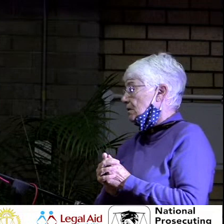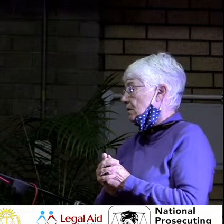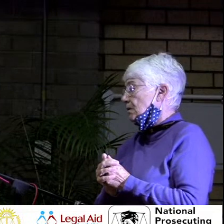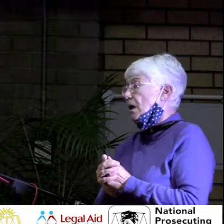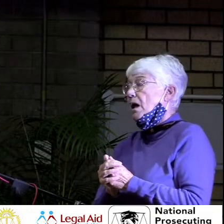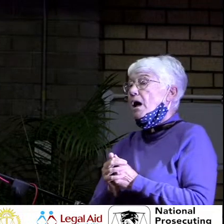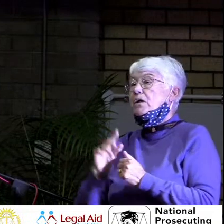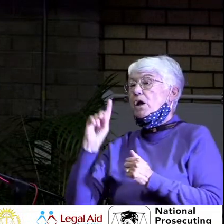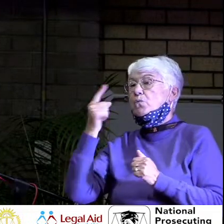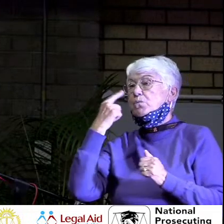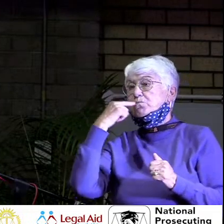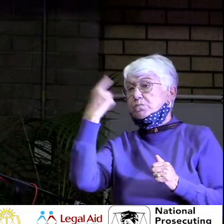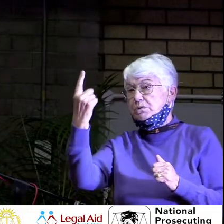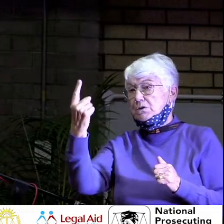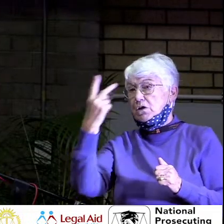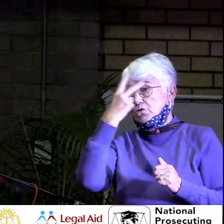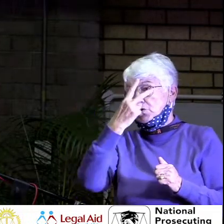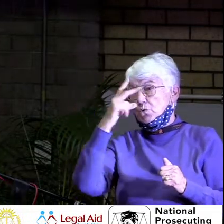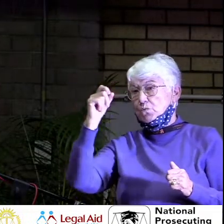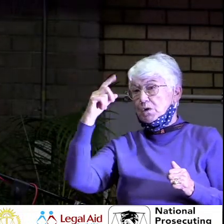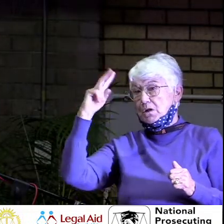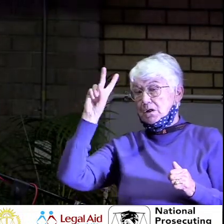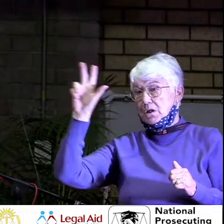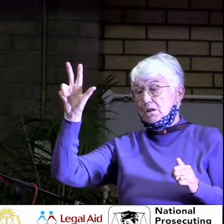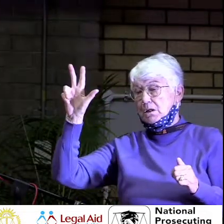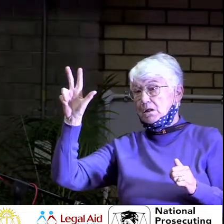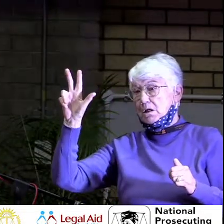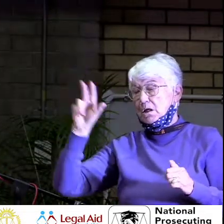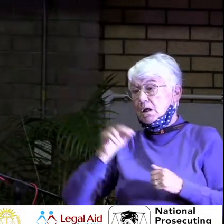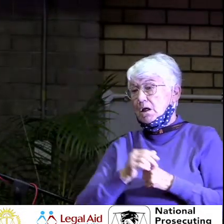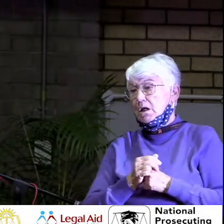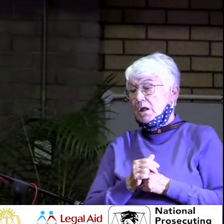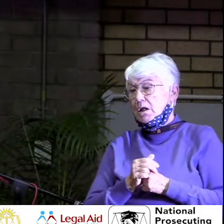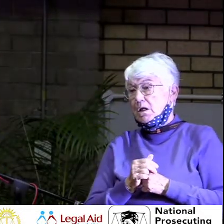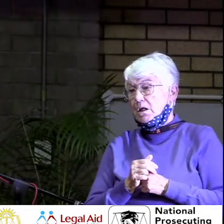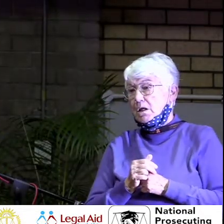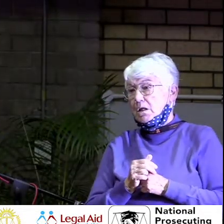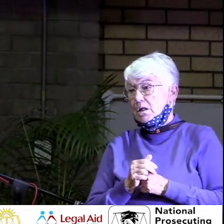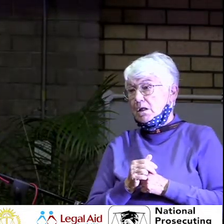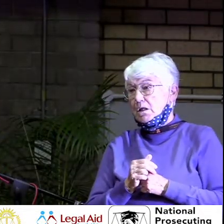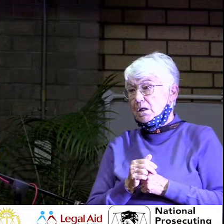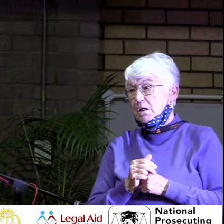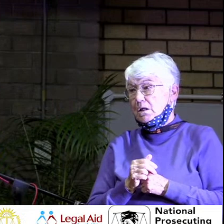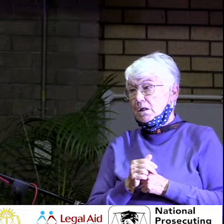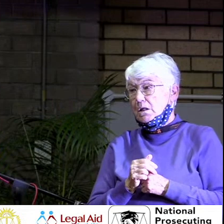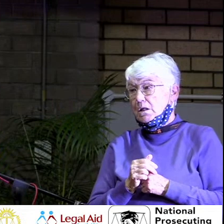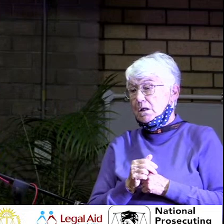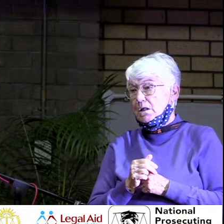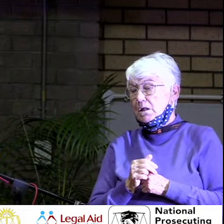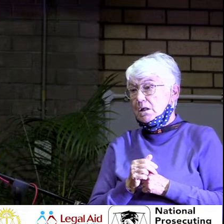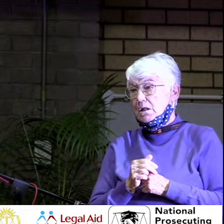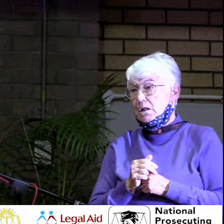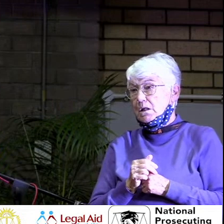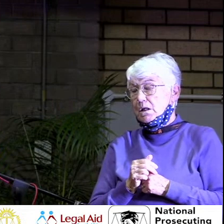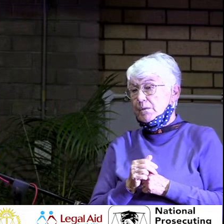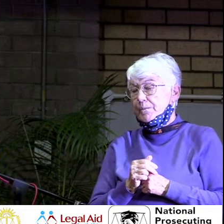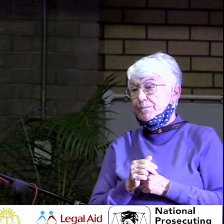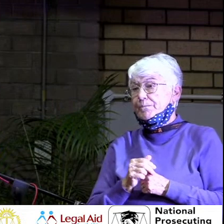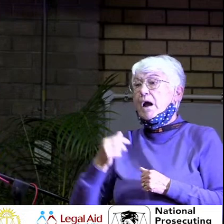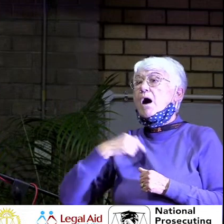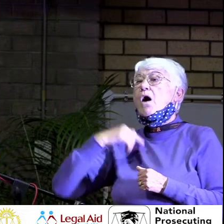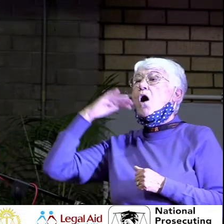point. In 2018, our spearheaded government nominated our Honorable President Cyril